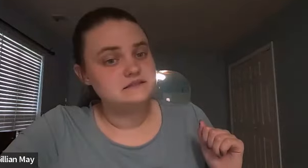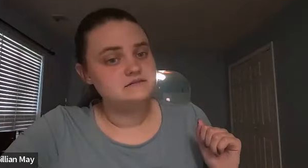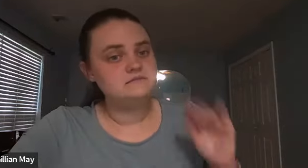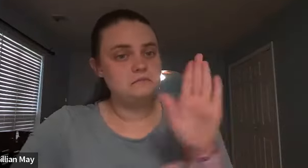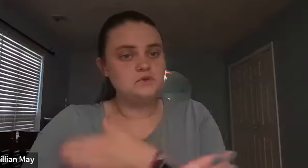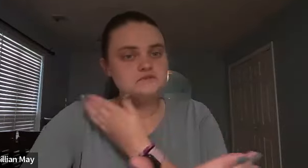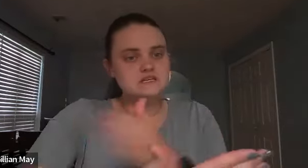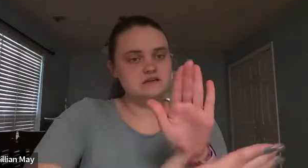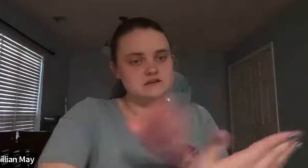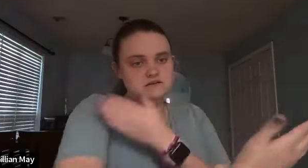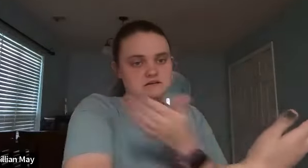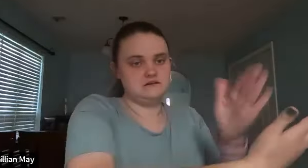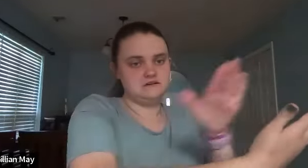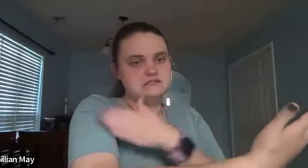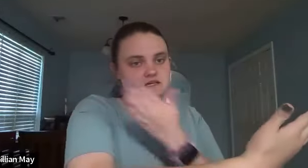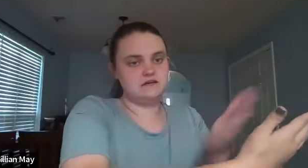Yes, music, sing.